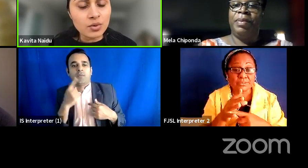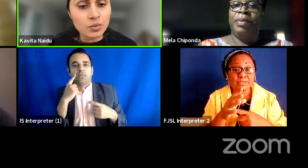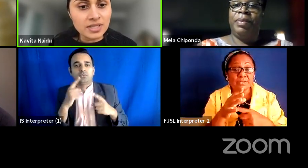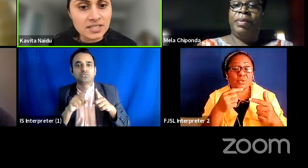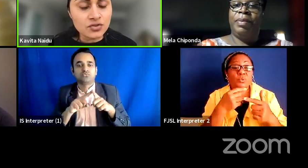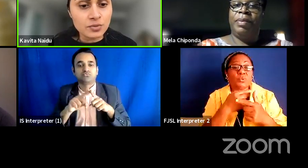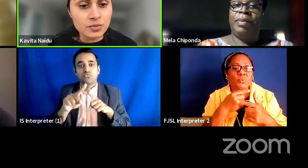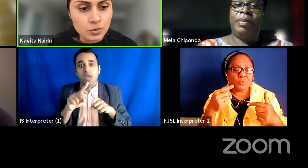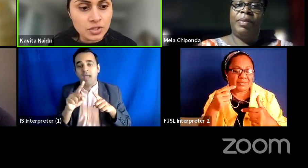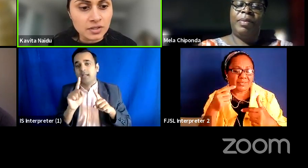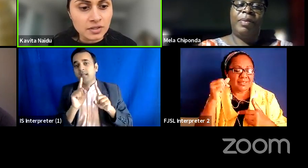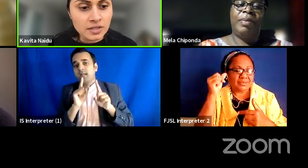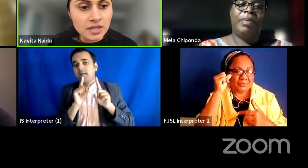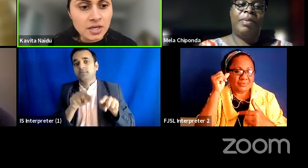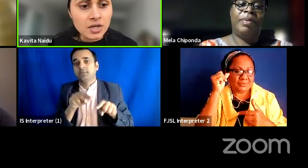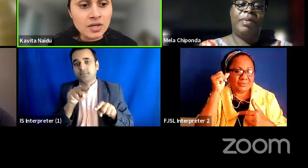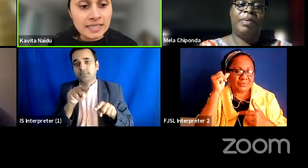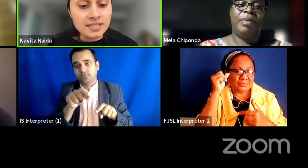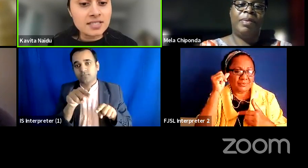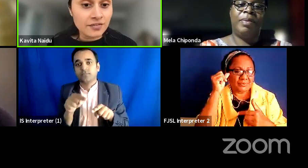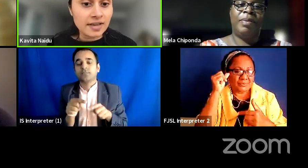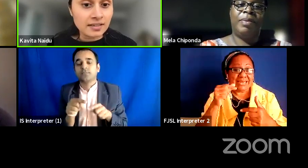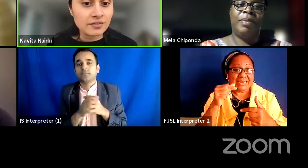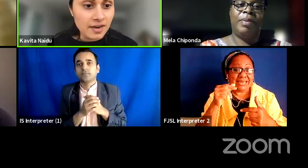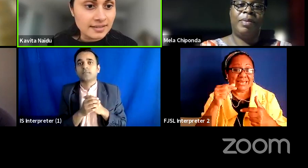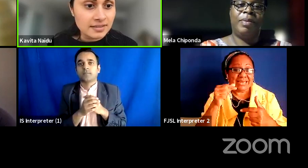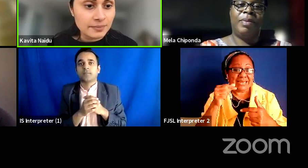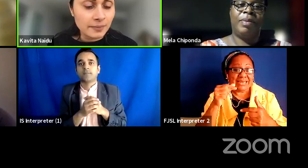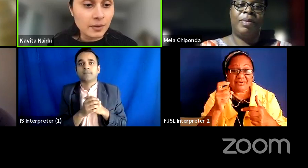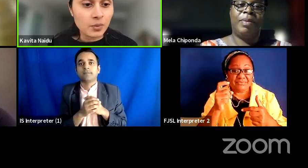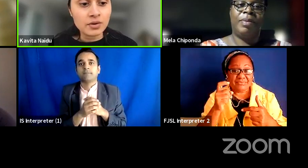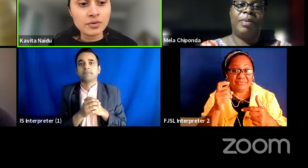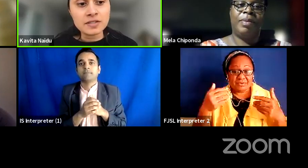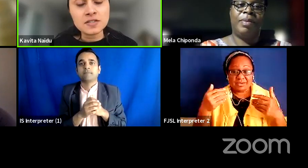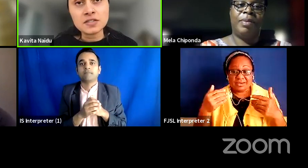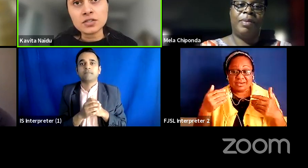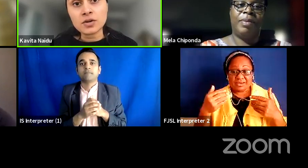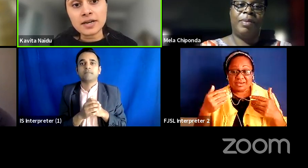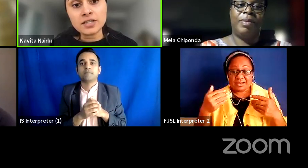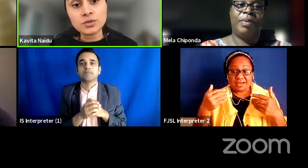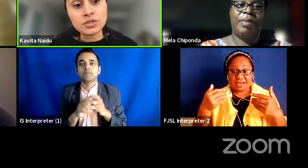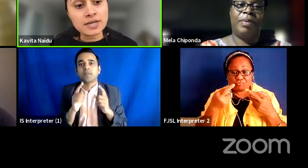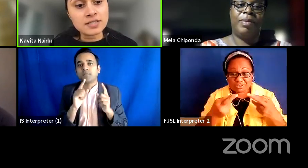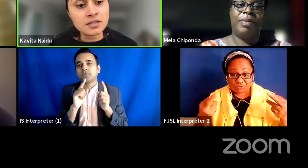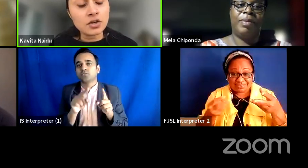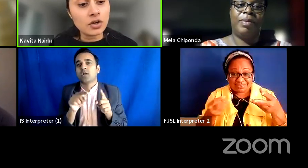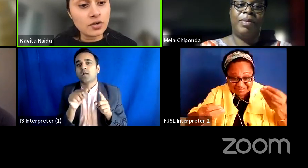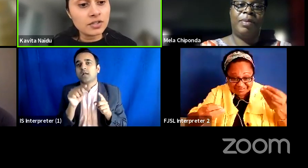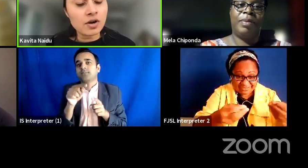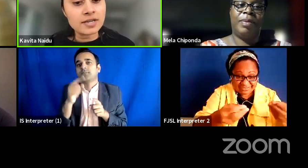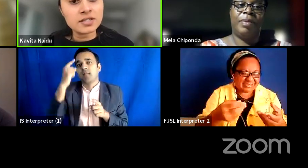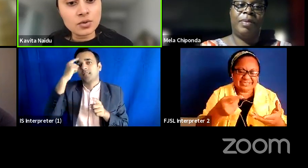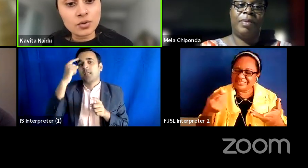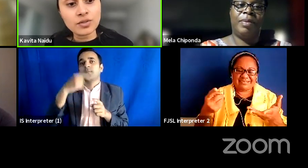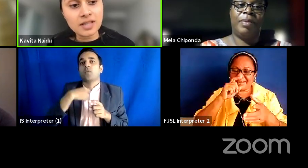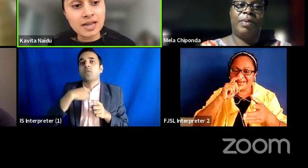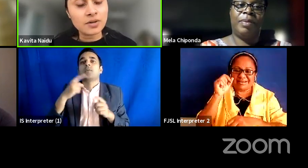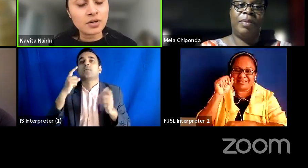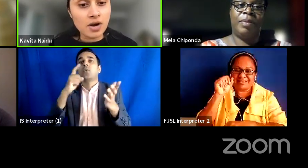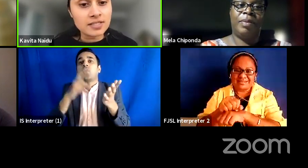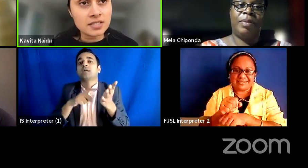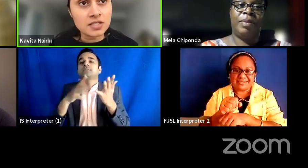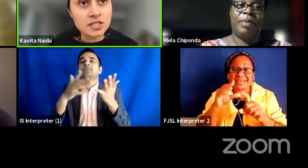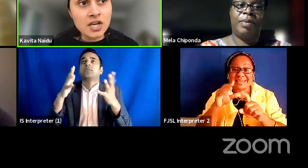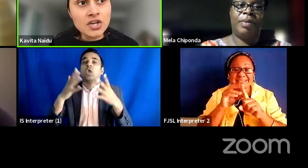wealth redistribution, it is a failing fight, whether it's trying to address the COVID crisis or the